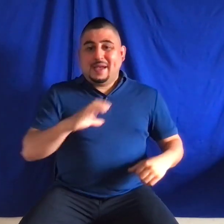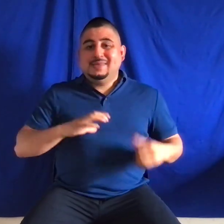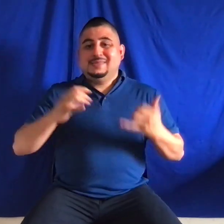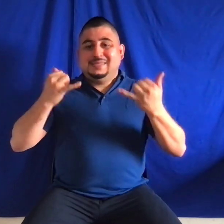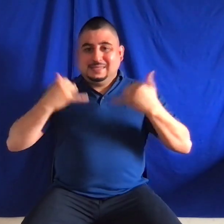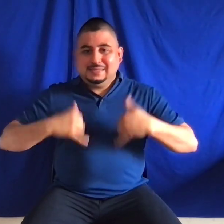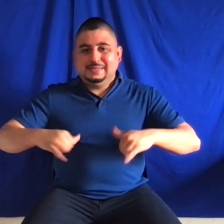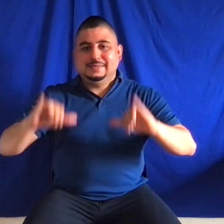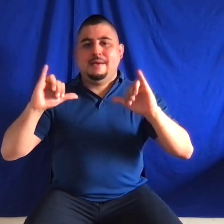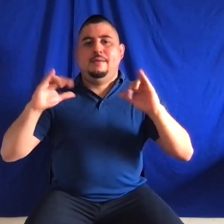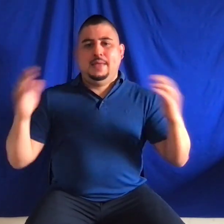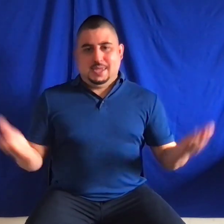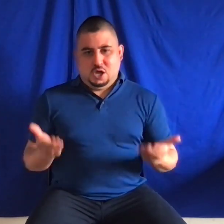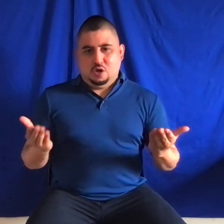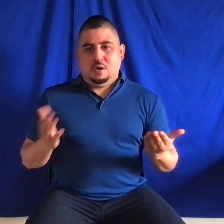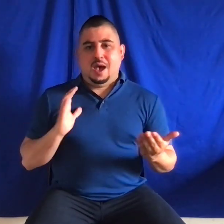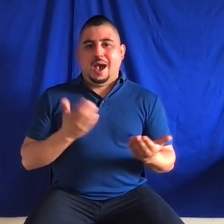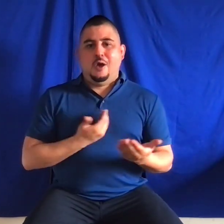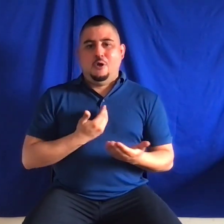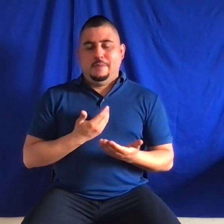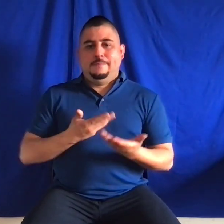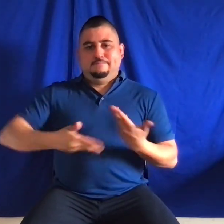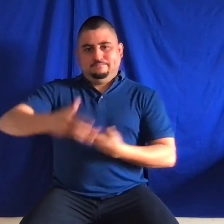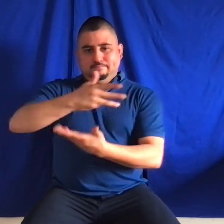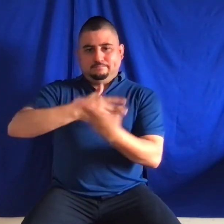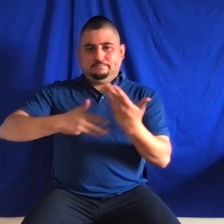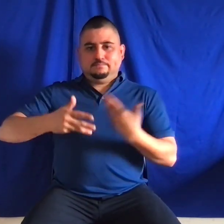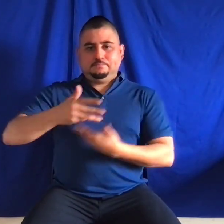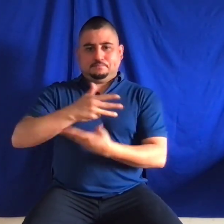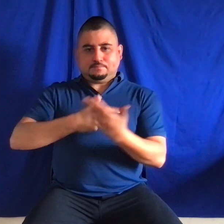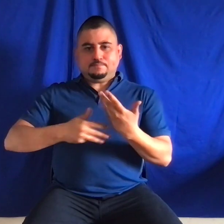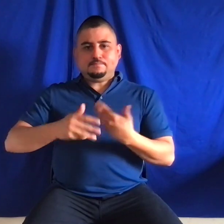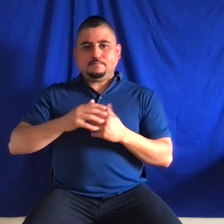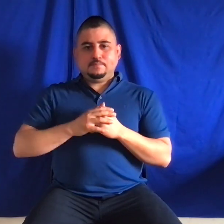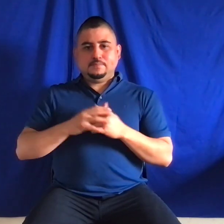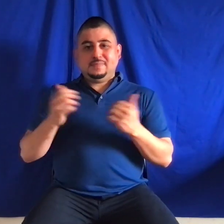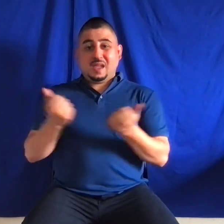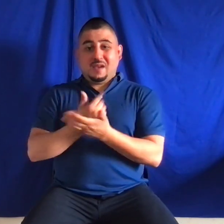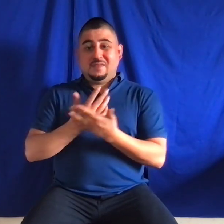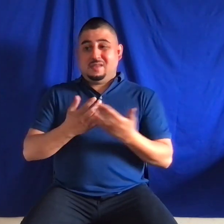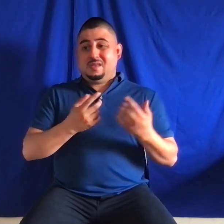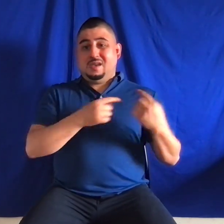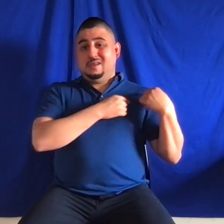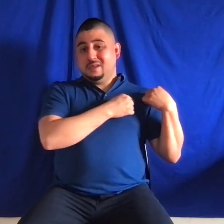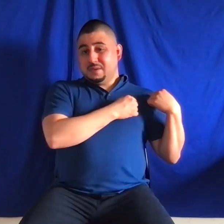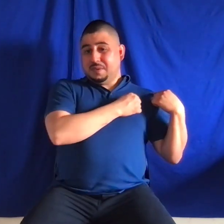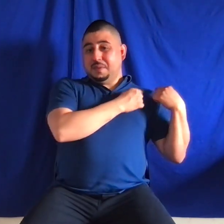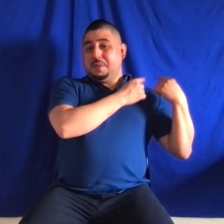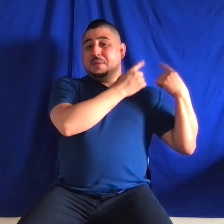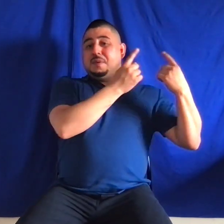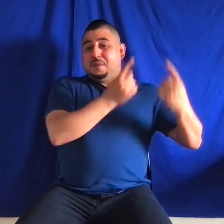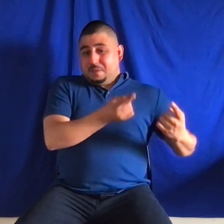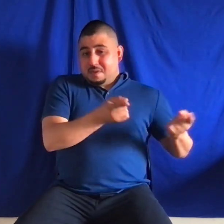in our midst. And that all that has taken place in our journey with God has